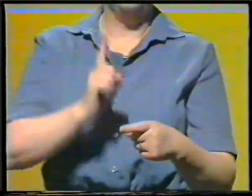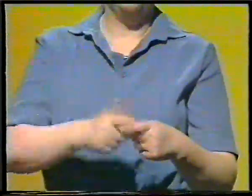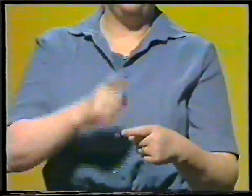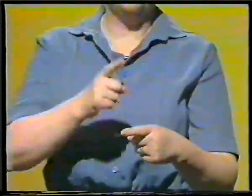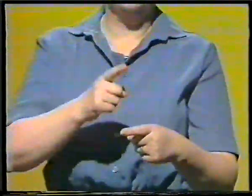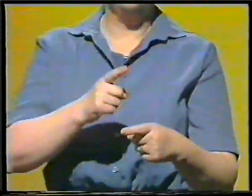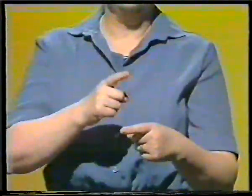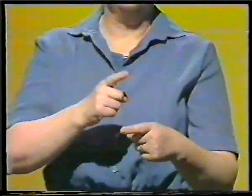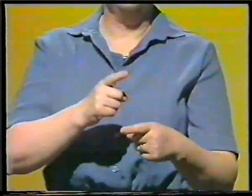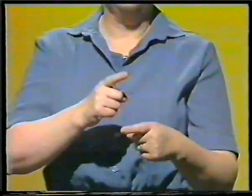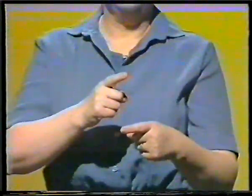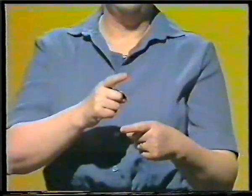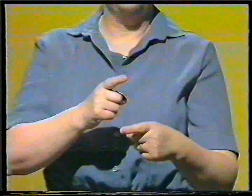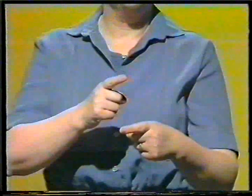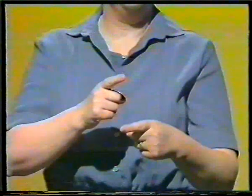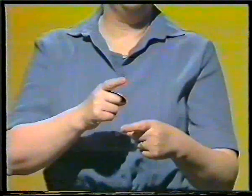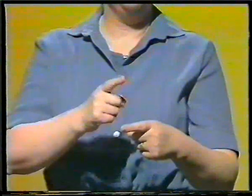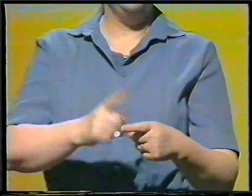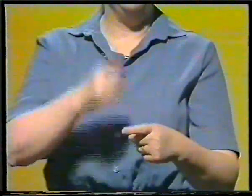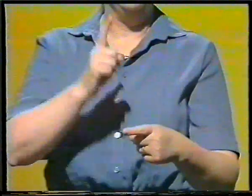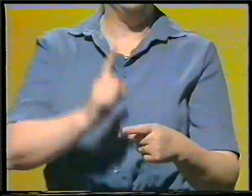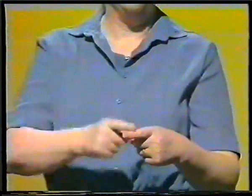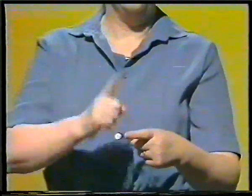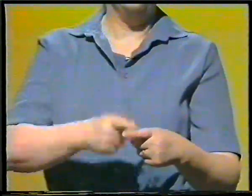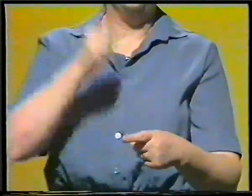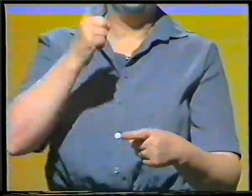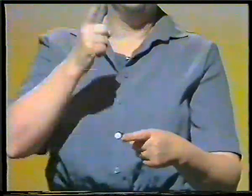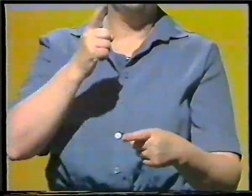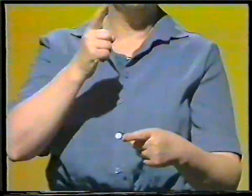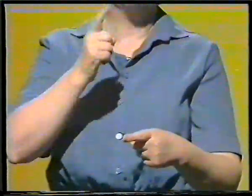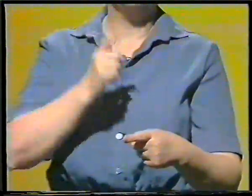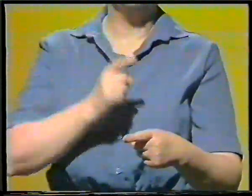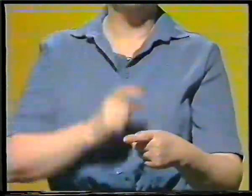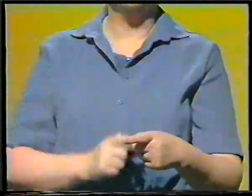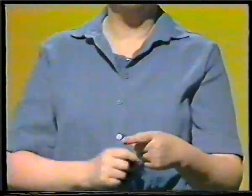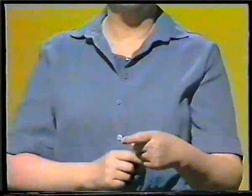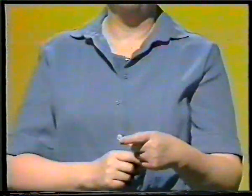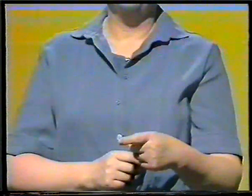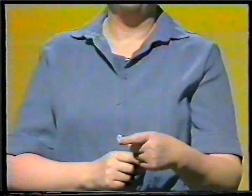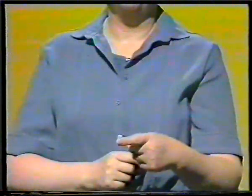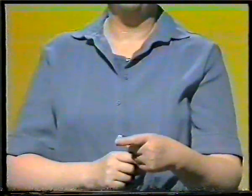Quick. And quickly, quickly. Just tap it twice.